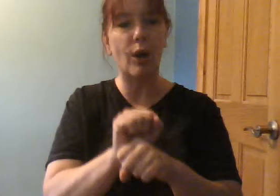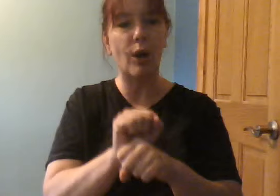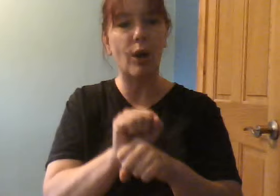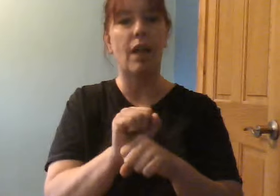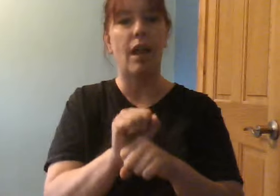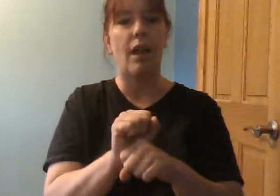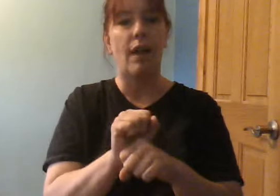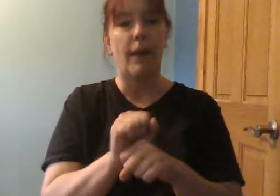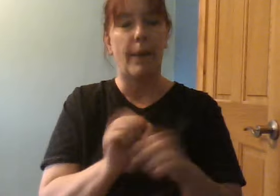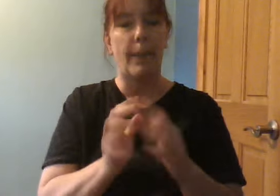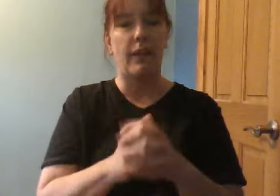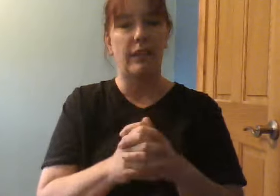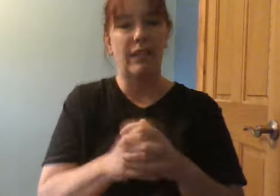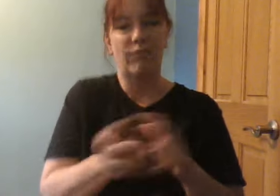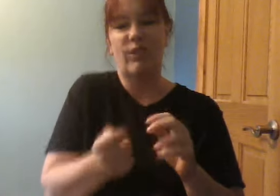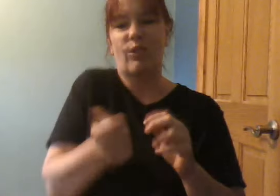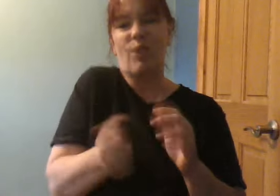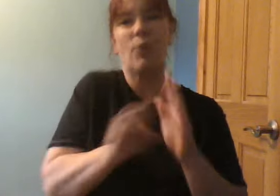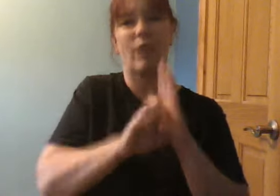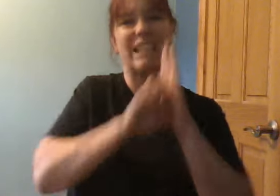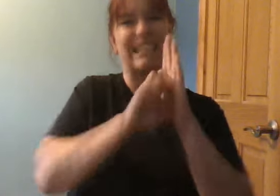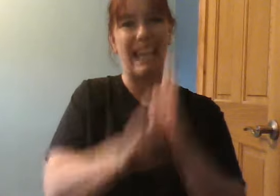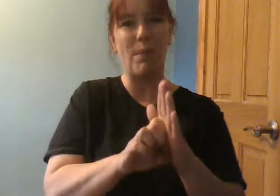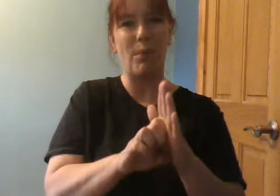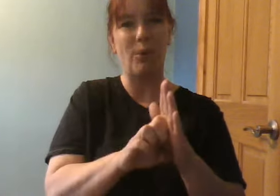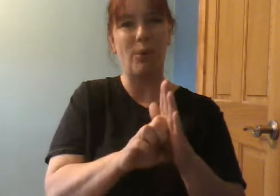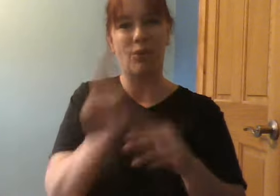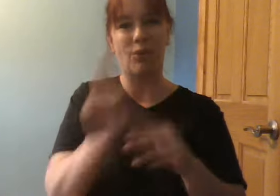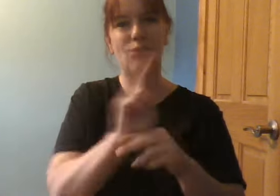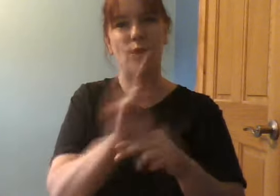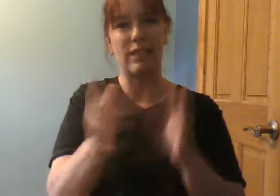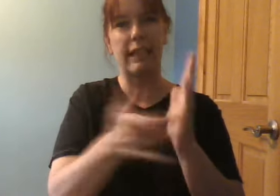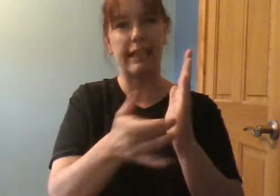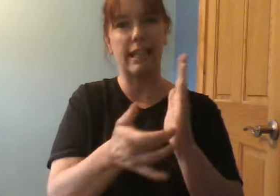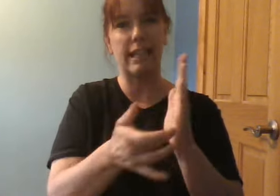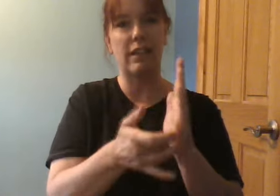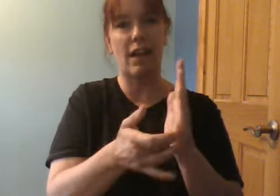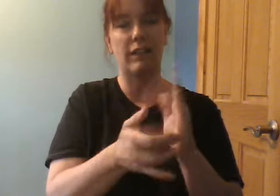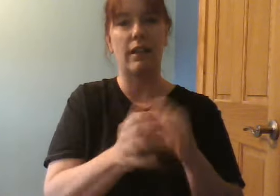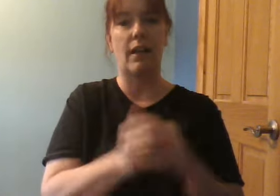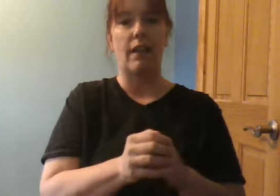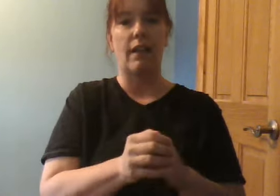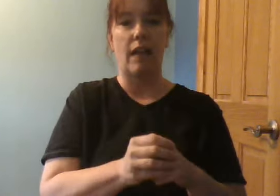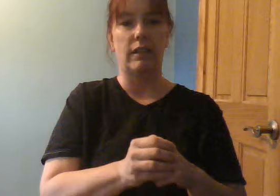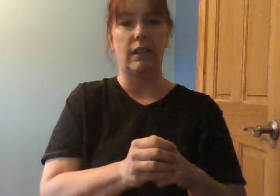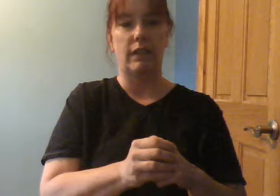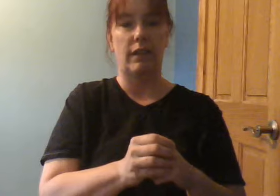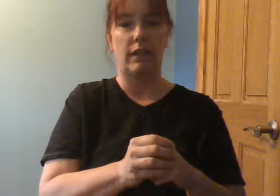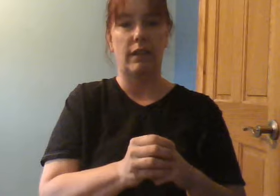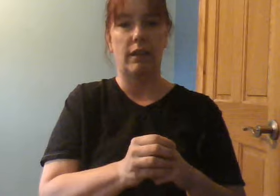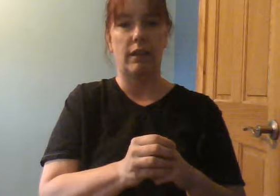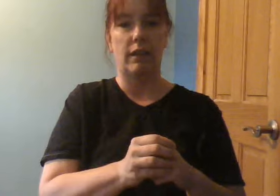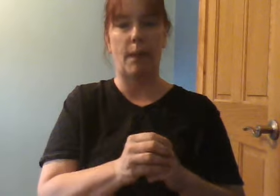There are a few examples of the technology being used in experimental places. That's London Fashion Week, where we built a system with O2. That's for